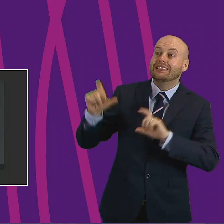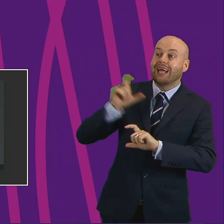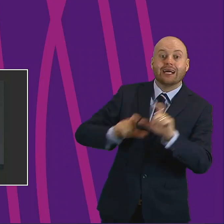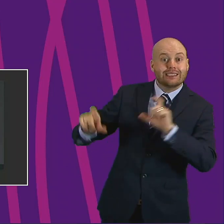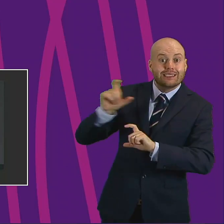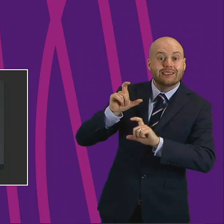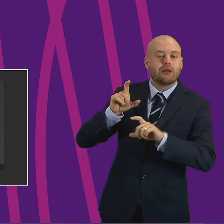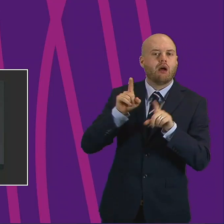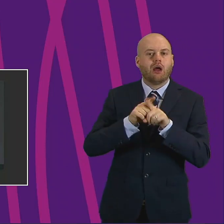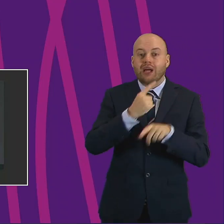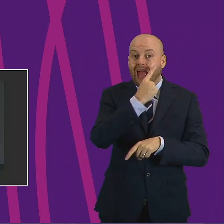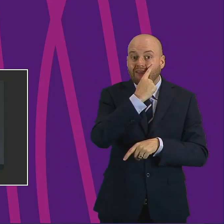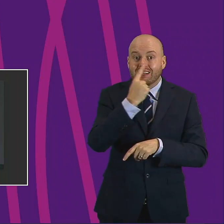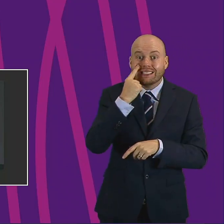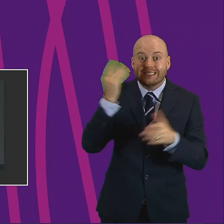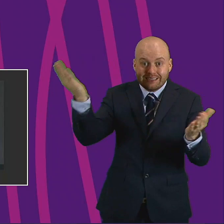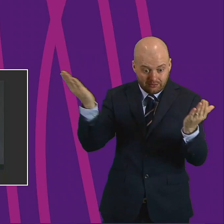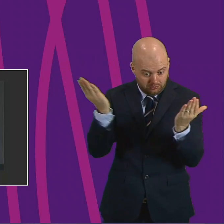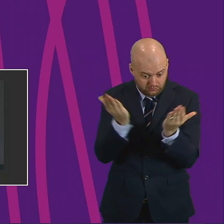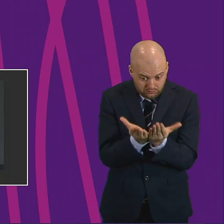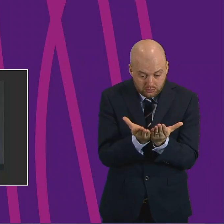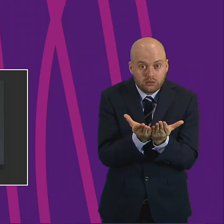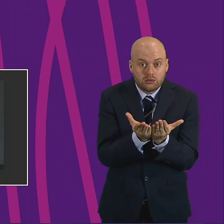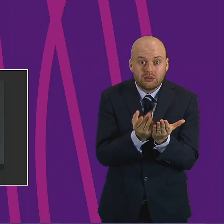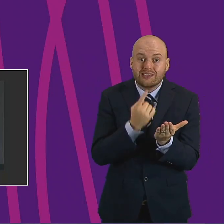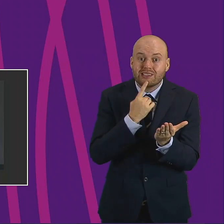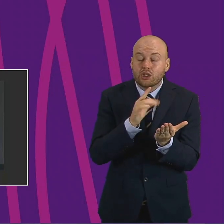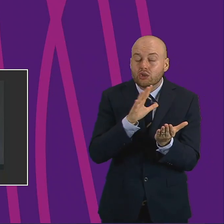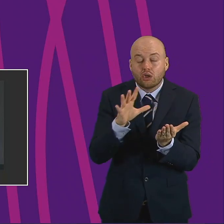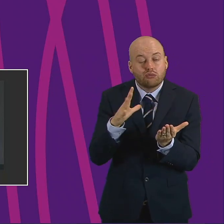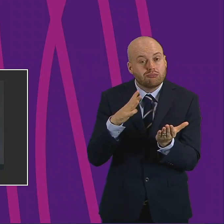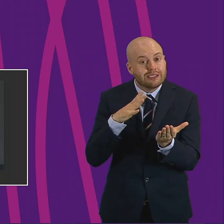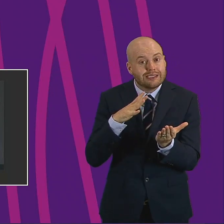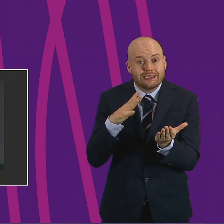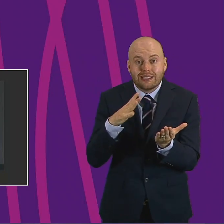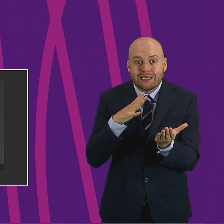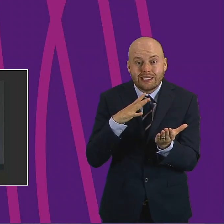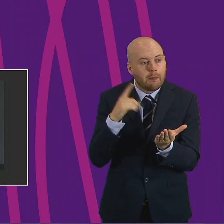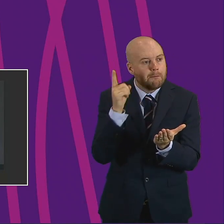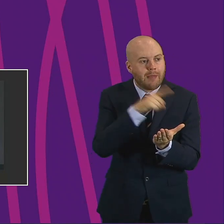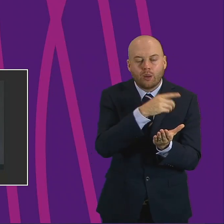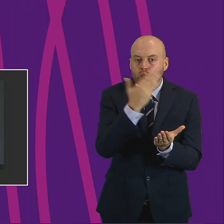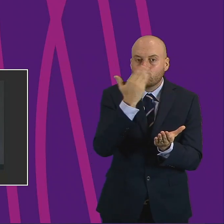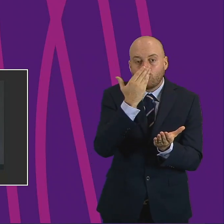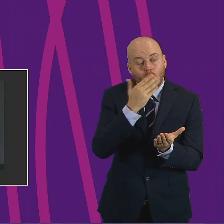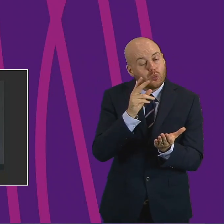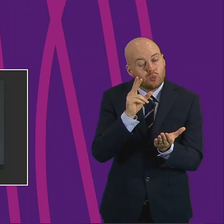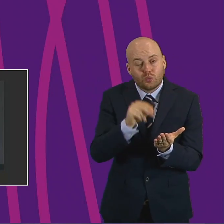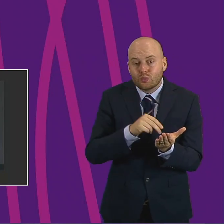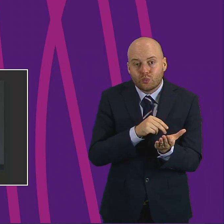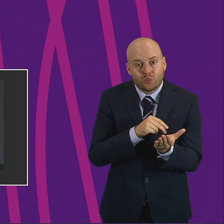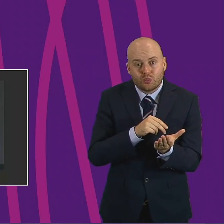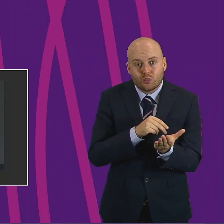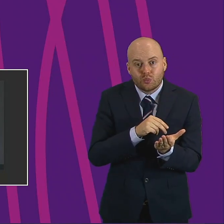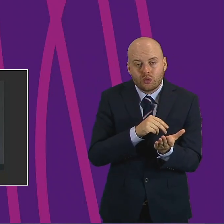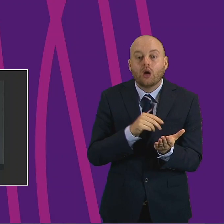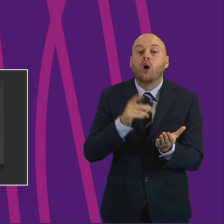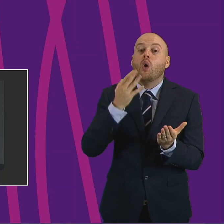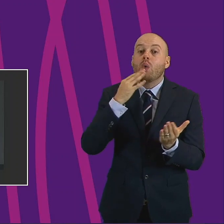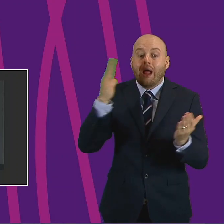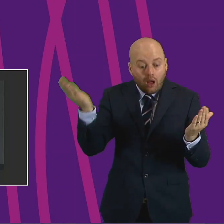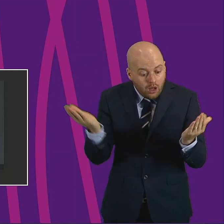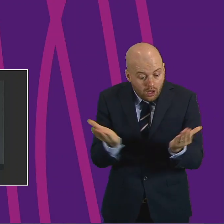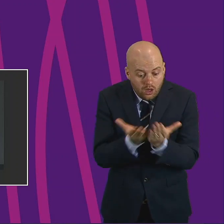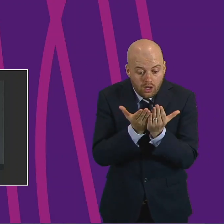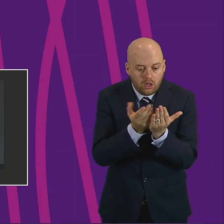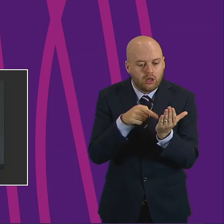restore full-time learning in schools. We will do that at the earliest possible opportunity. But I'm sure Parliament understands the